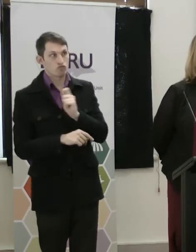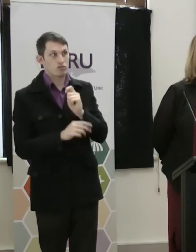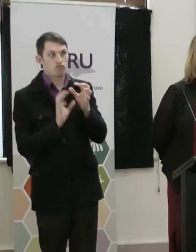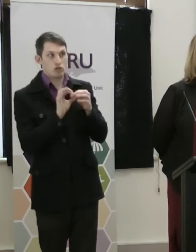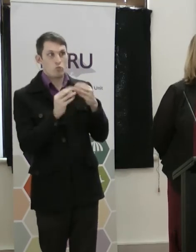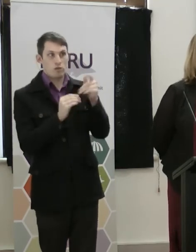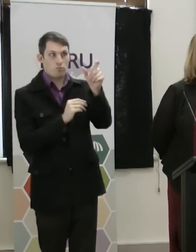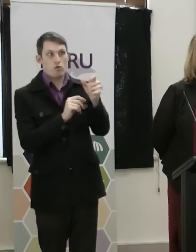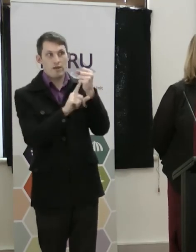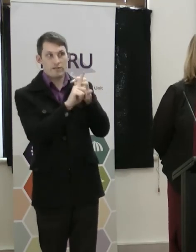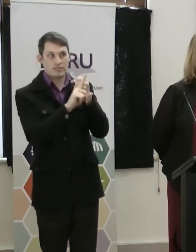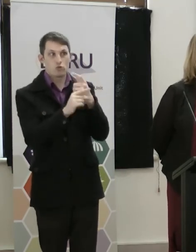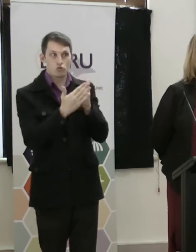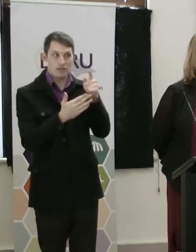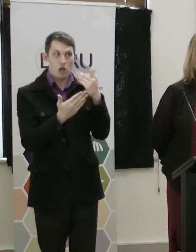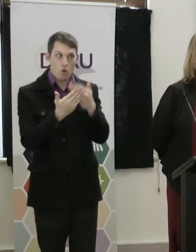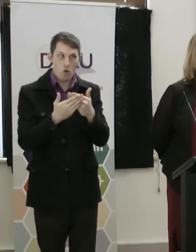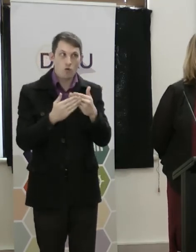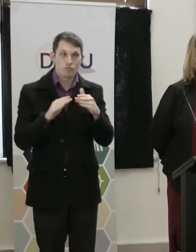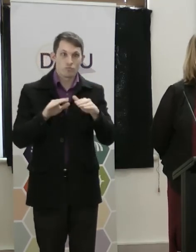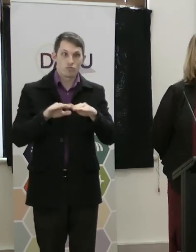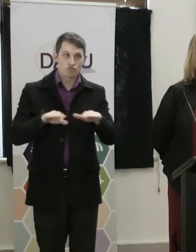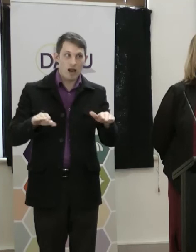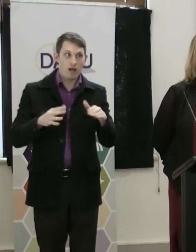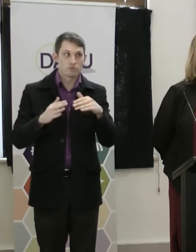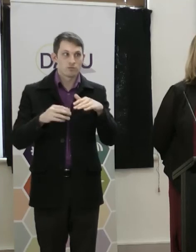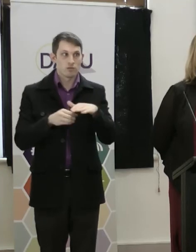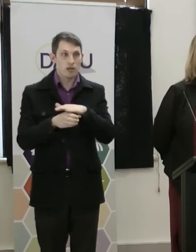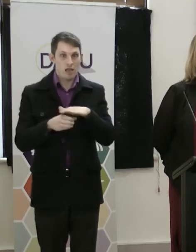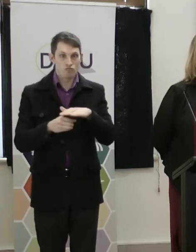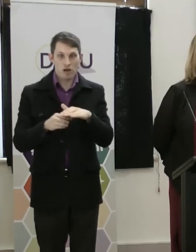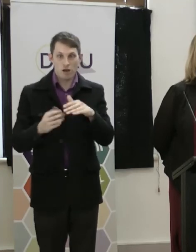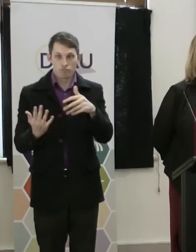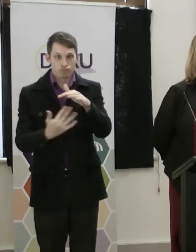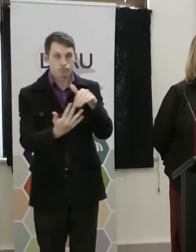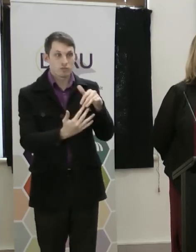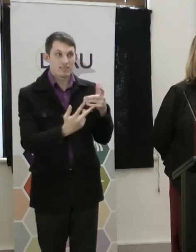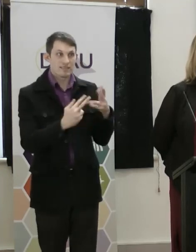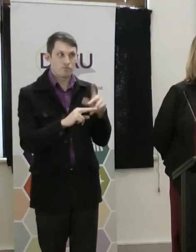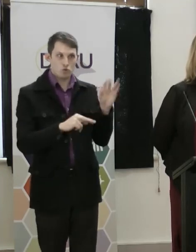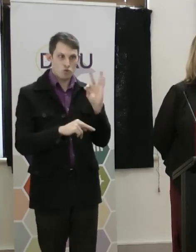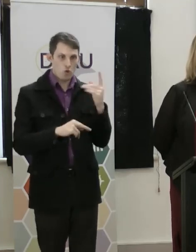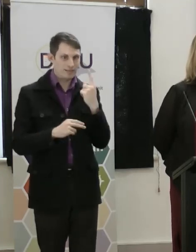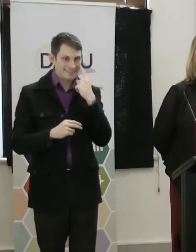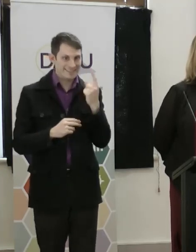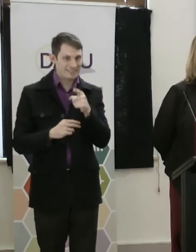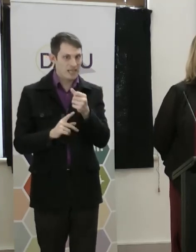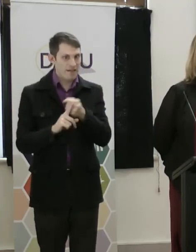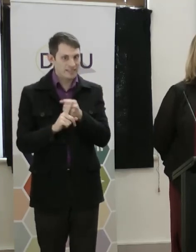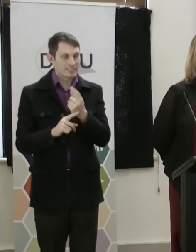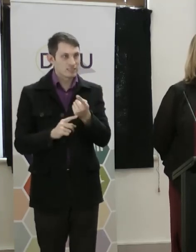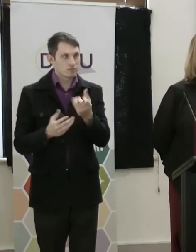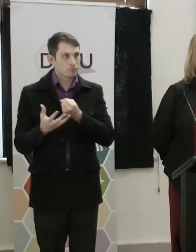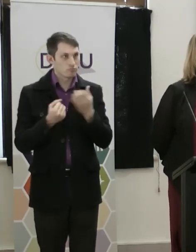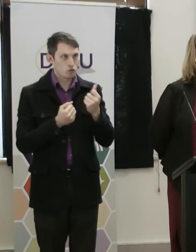with, on the ground in the local area. So if you're not seeing advocates call you up, wouldn't